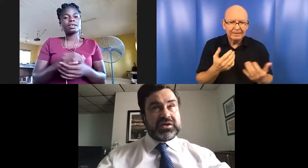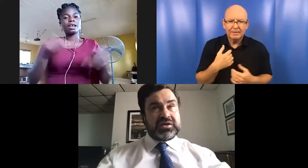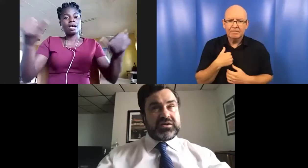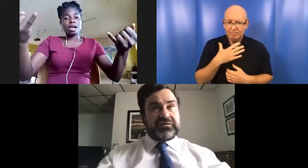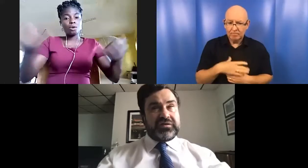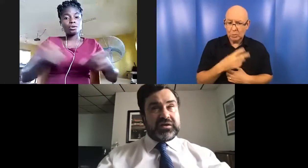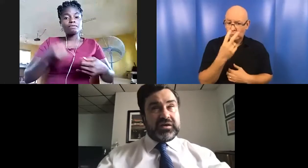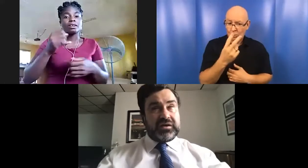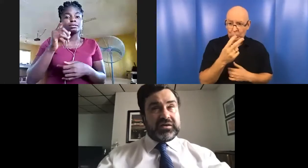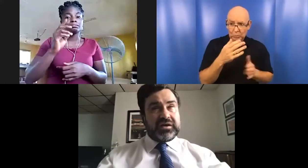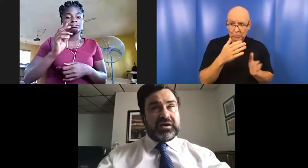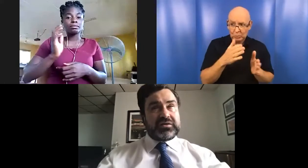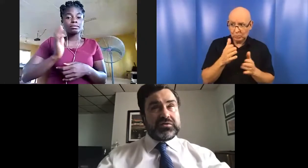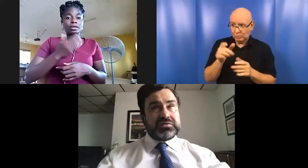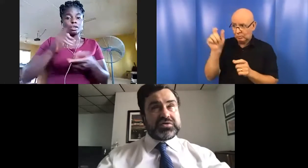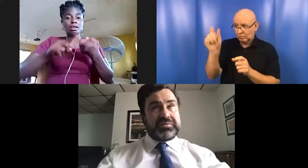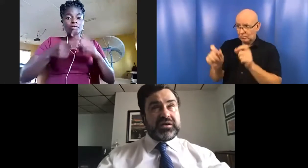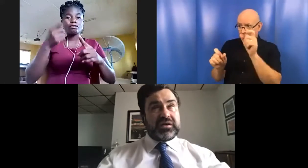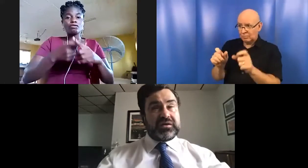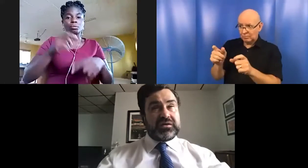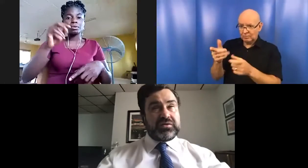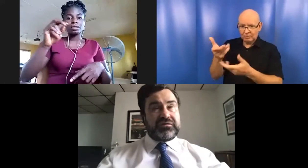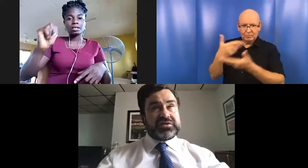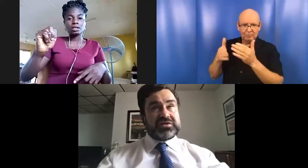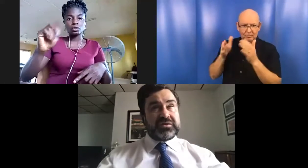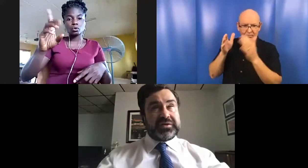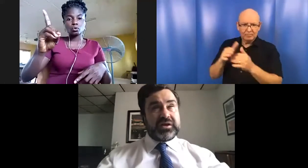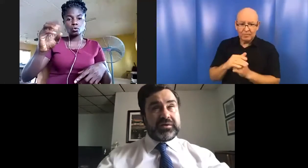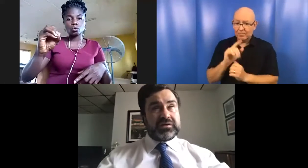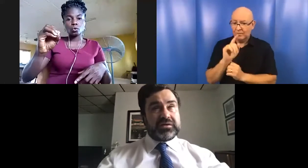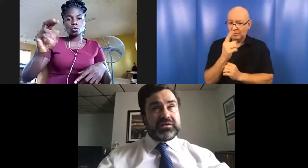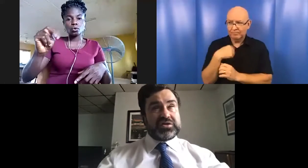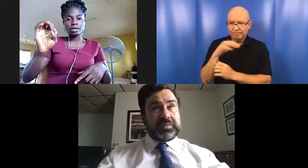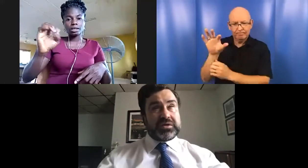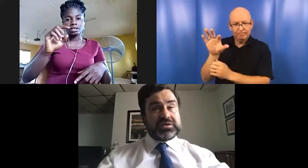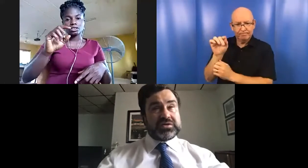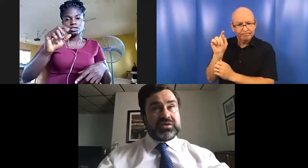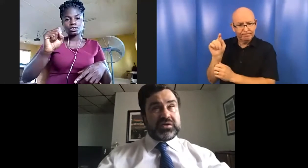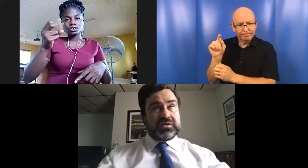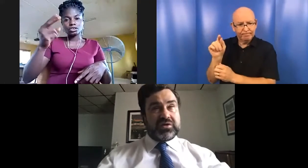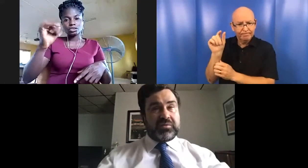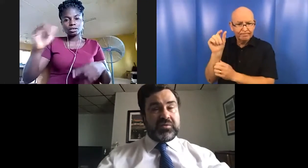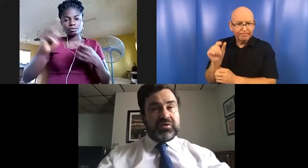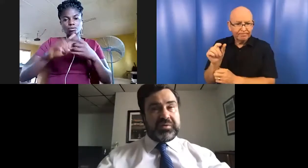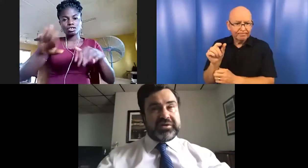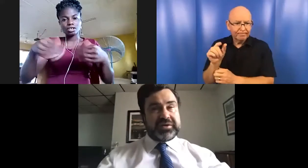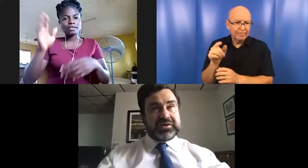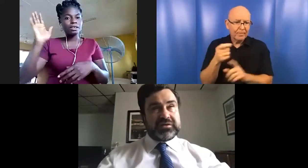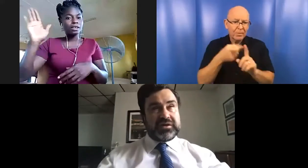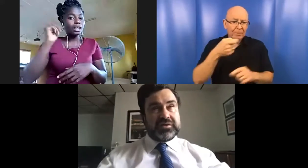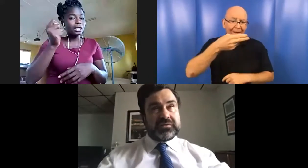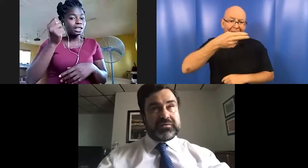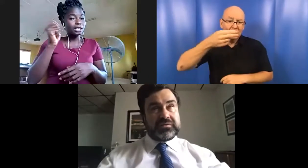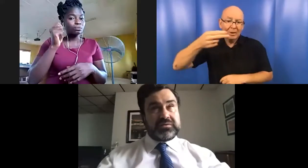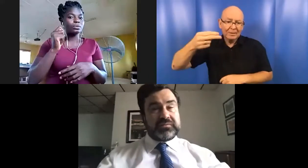Mr. Taufik Hidayah, to speak, to give his testimony about the experience with pandemic.